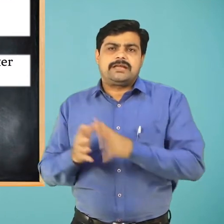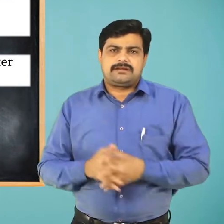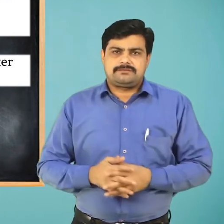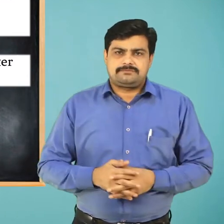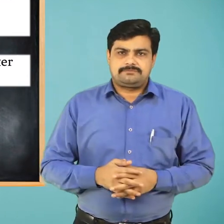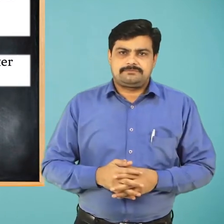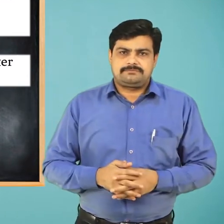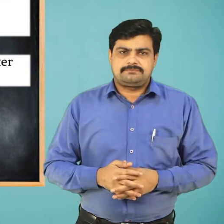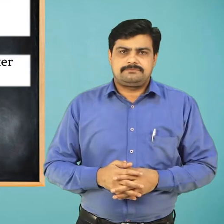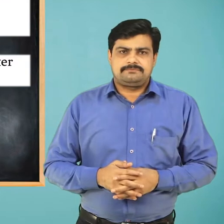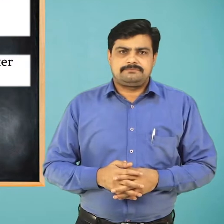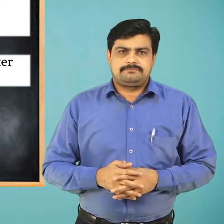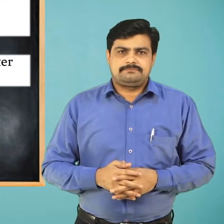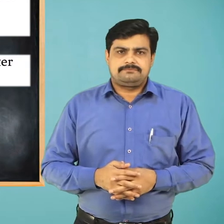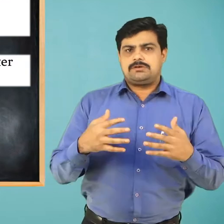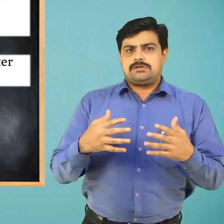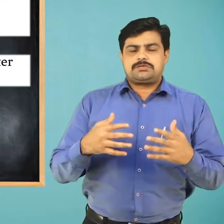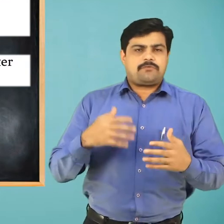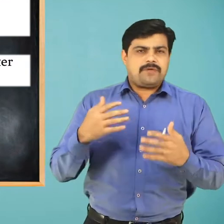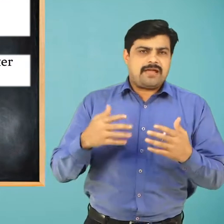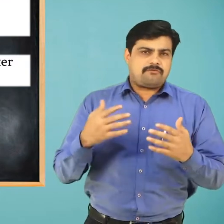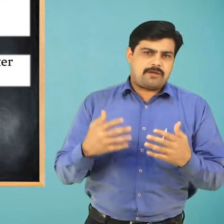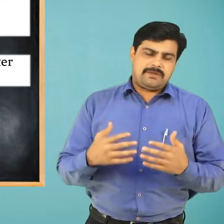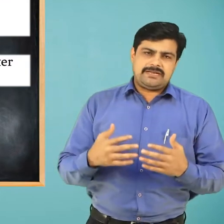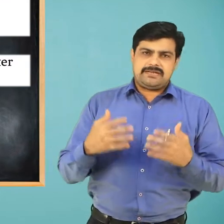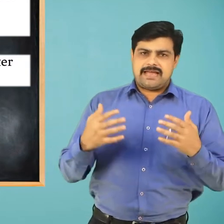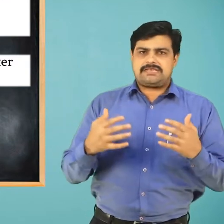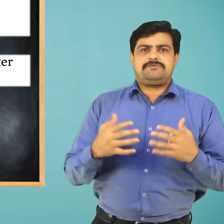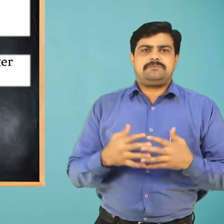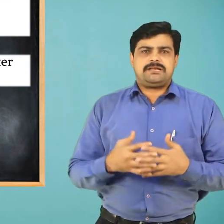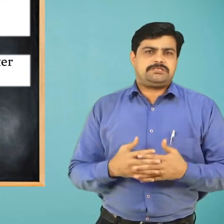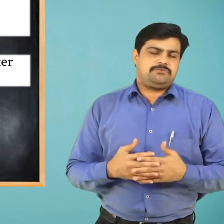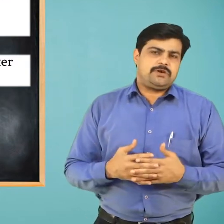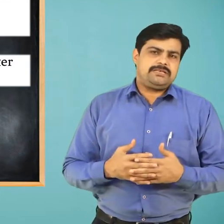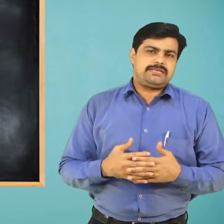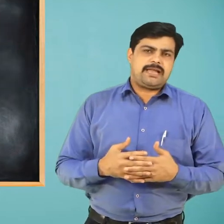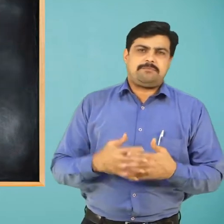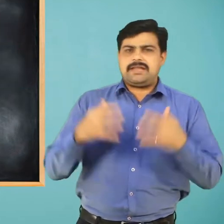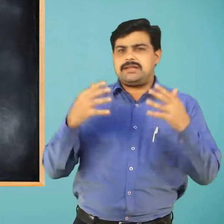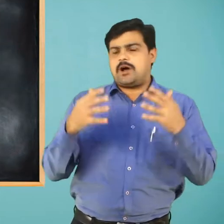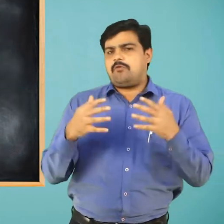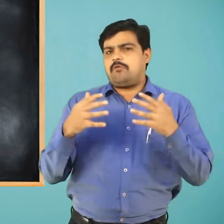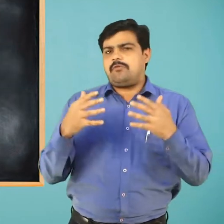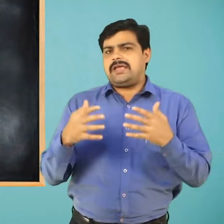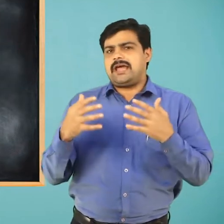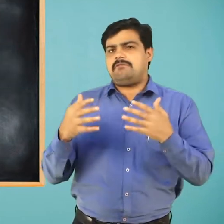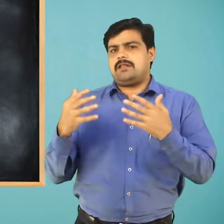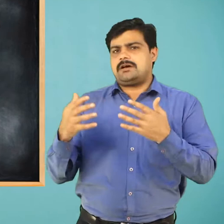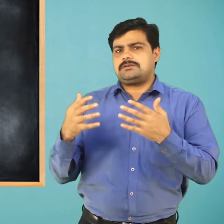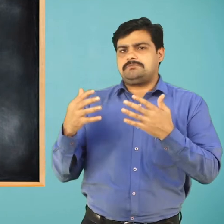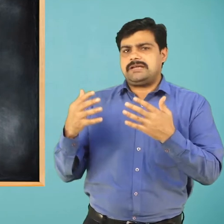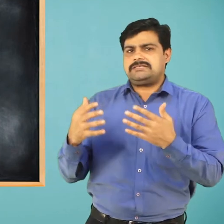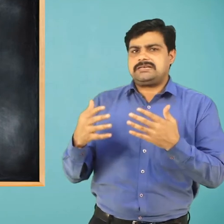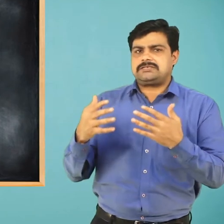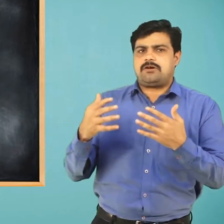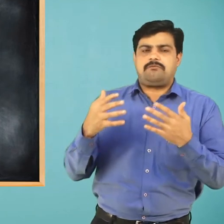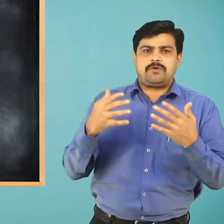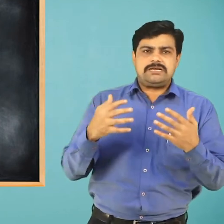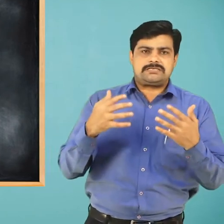morning? So we have completed active and passive voice, and by now we have learned basics of voice